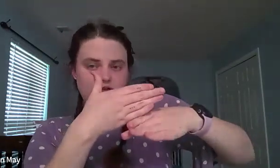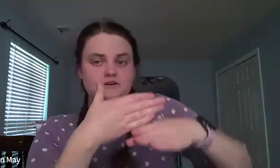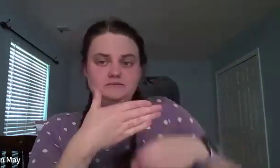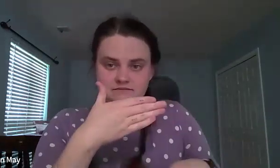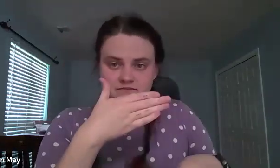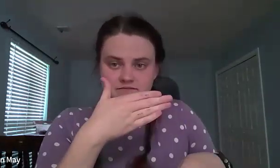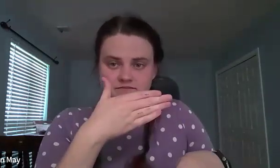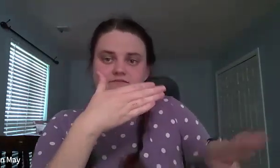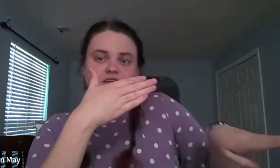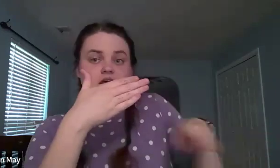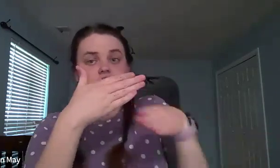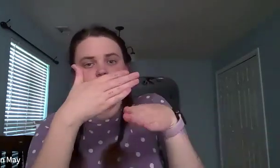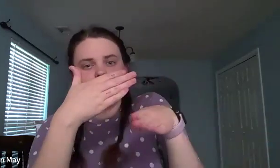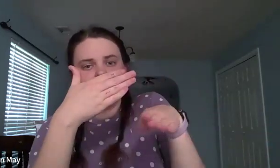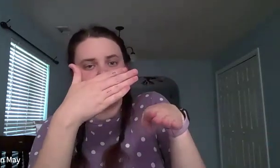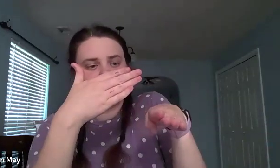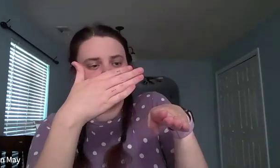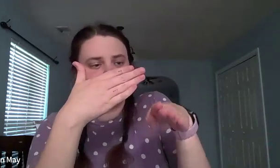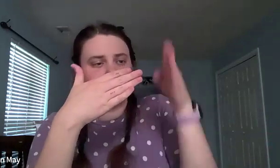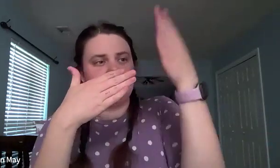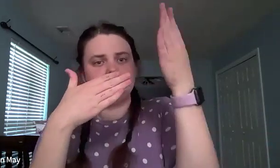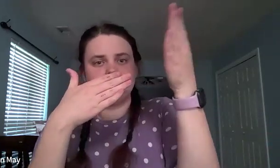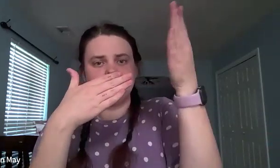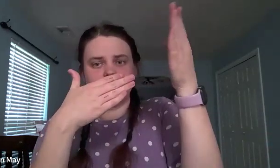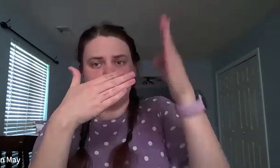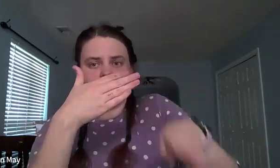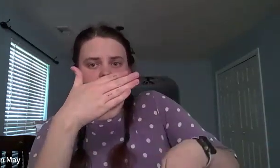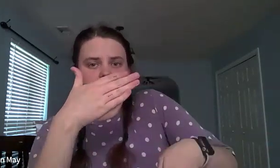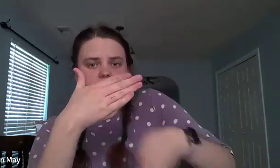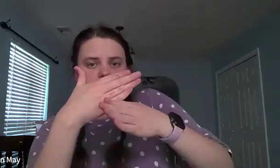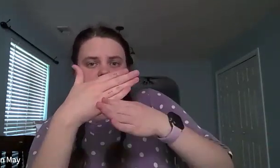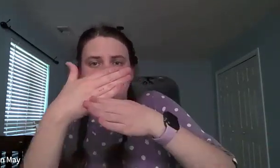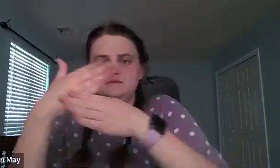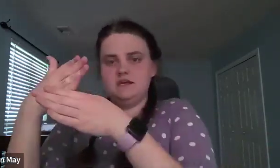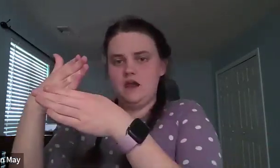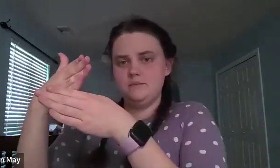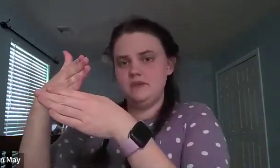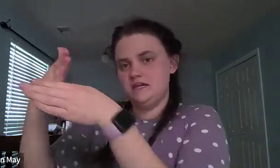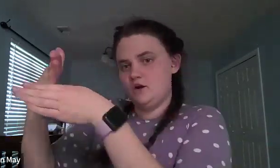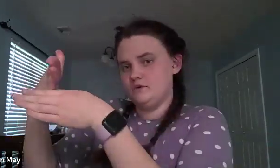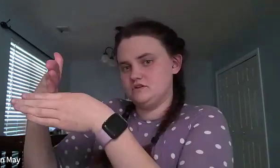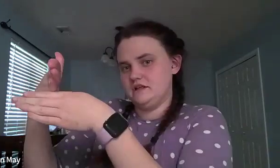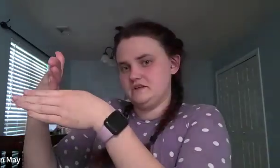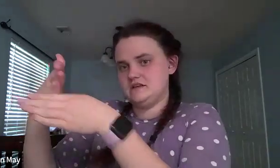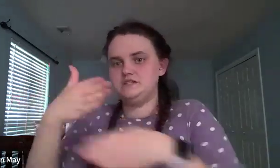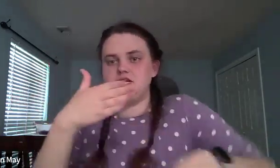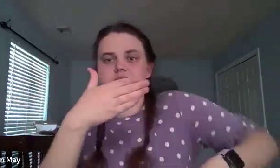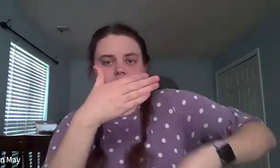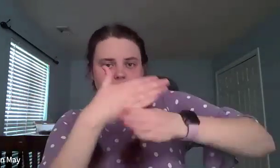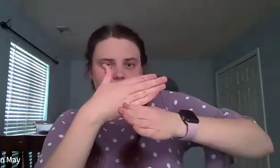soccer. Yeah. You want to like make sure your dominant still kind of comes like, I'm making it almost look like this kind of shape. Yeah. Like